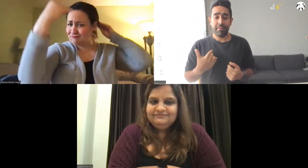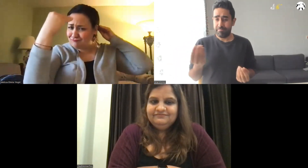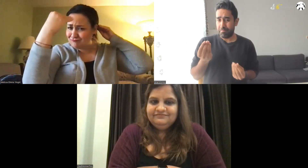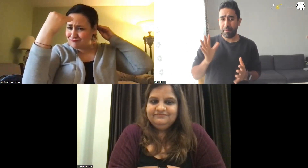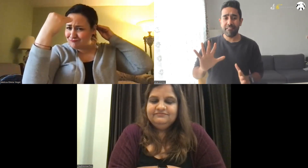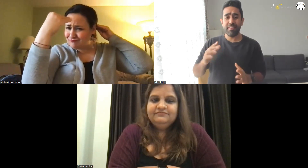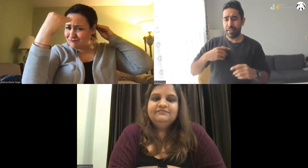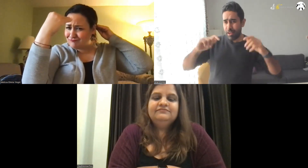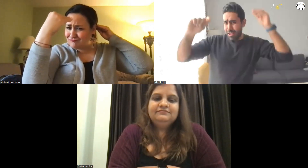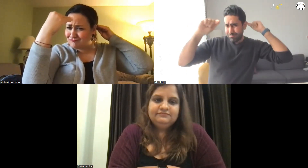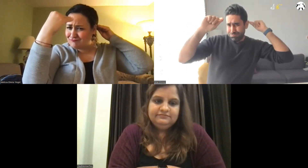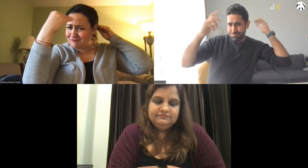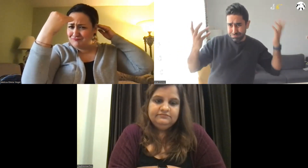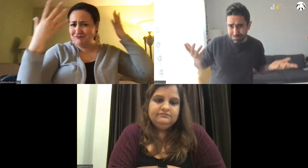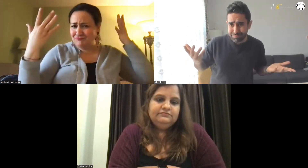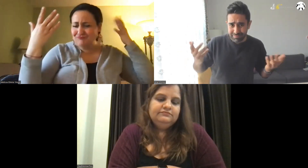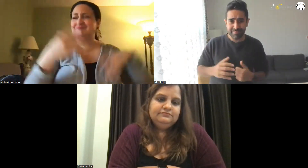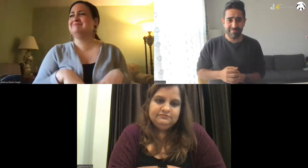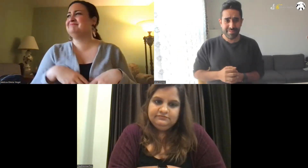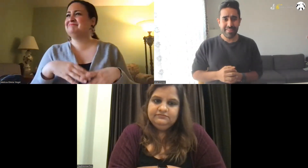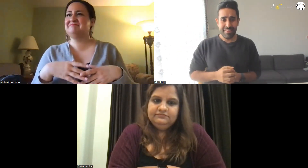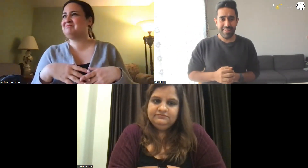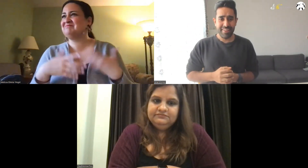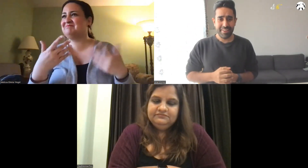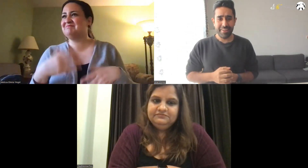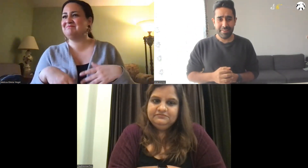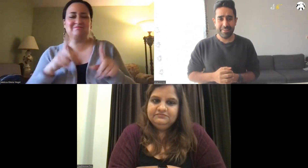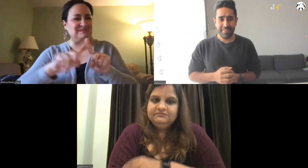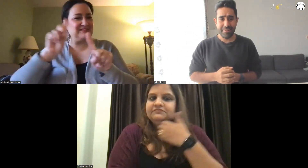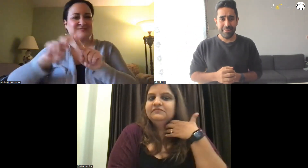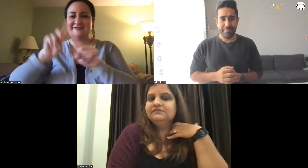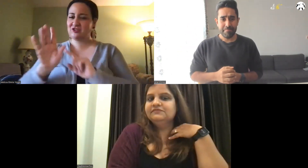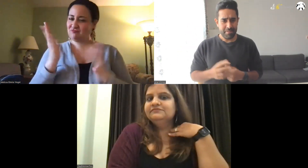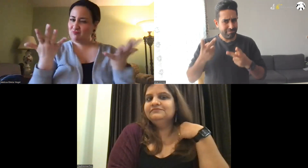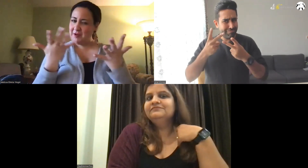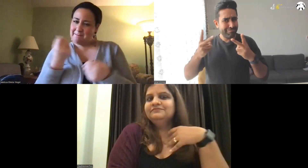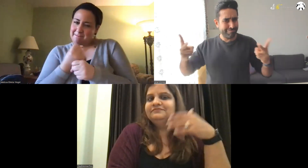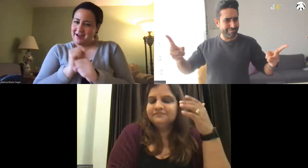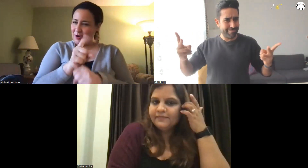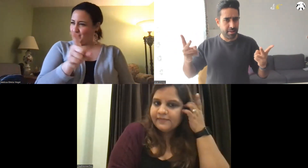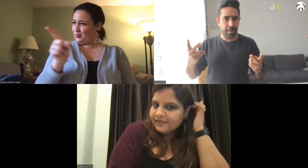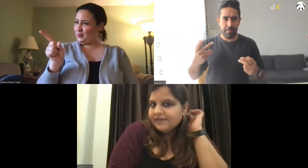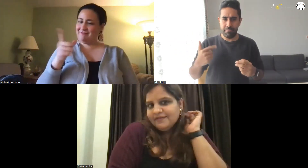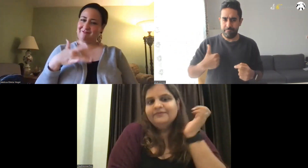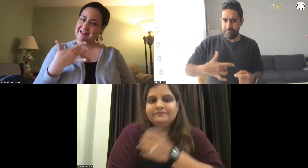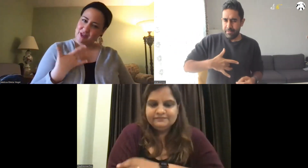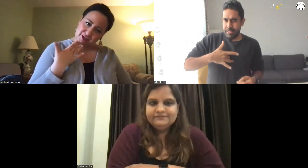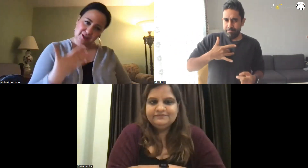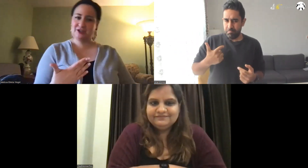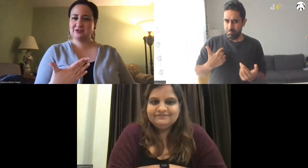wearing a hat, and so many different things, whatever